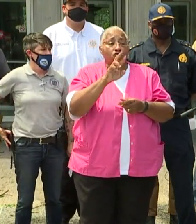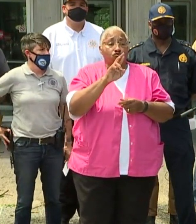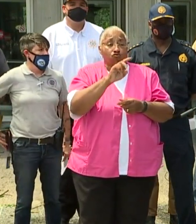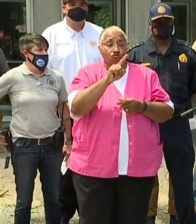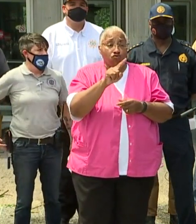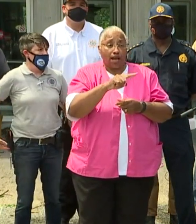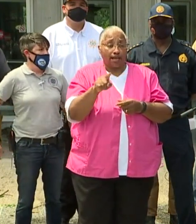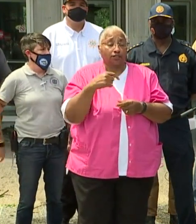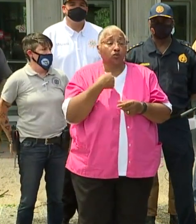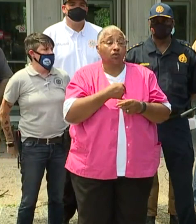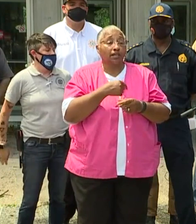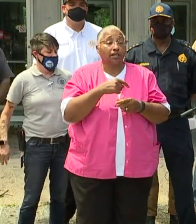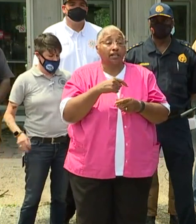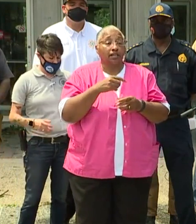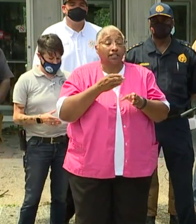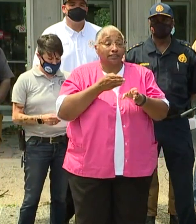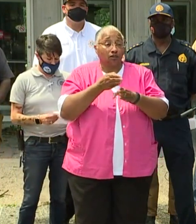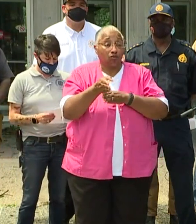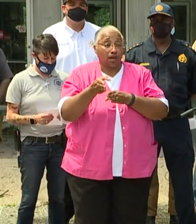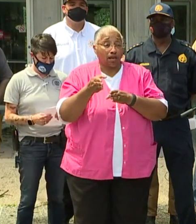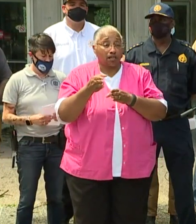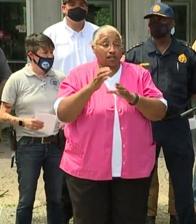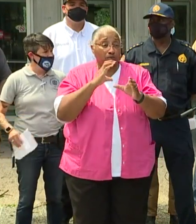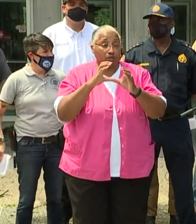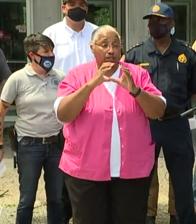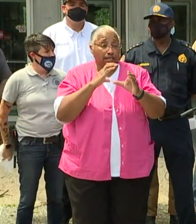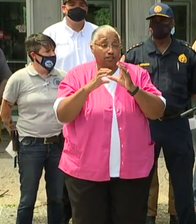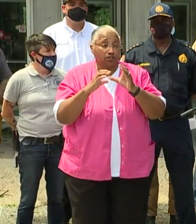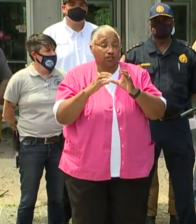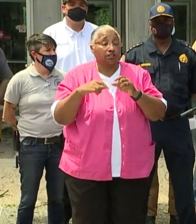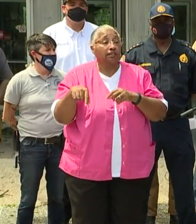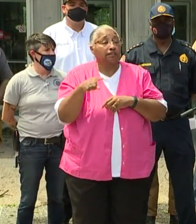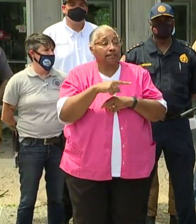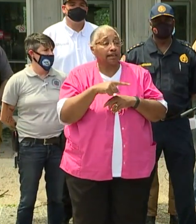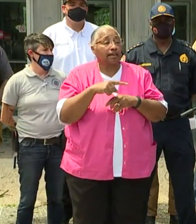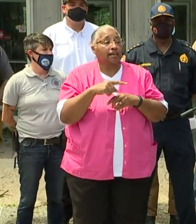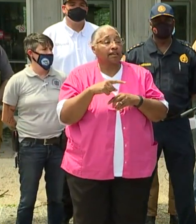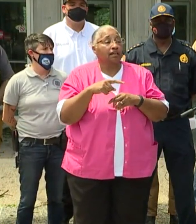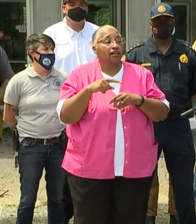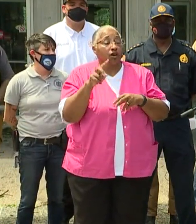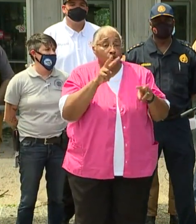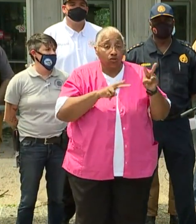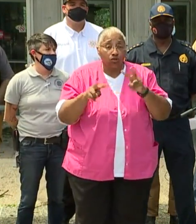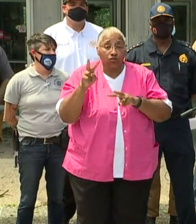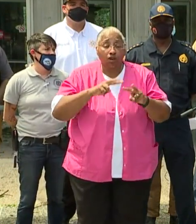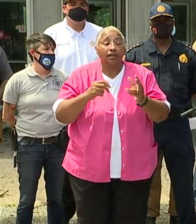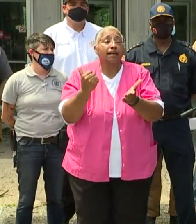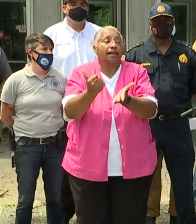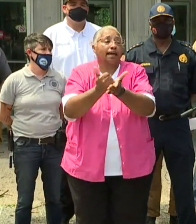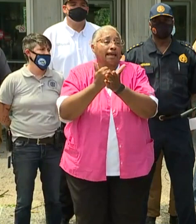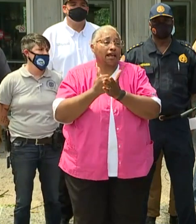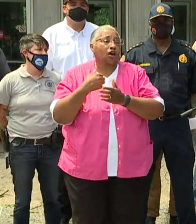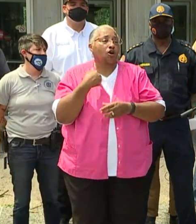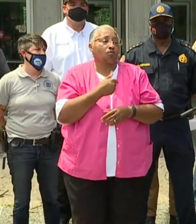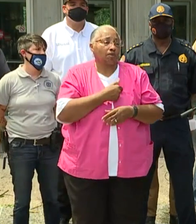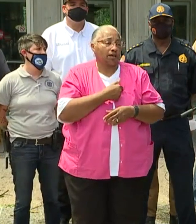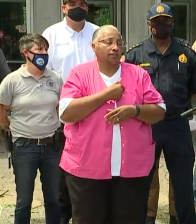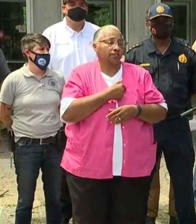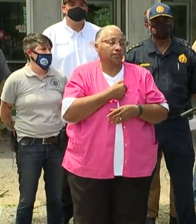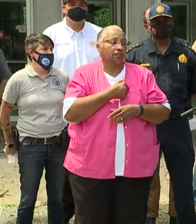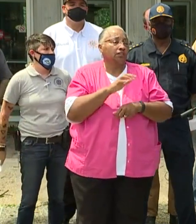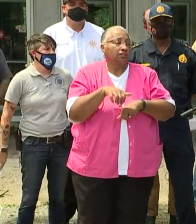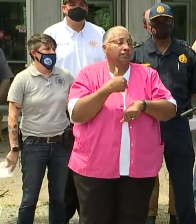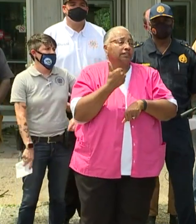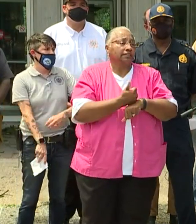communication. They're boots on the ground, and they're going to help us in the meantime stand up remote operations for